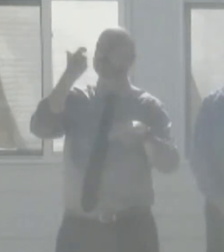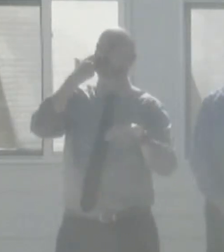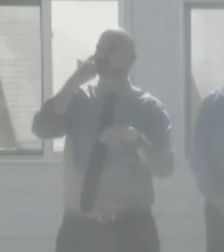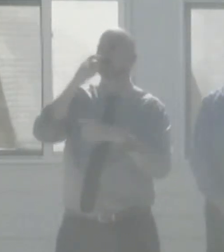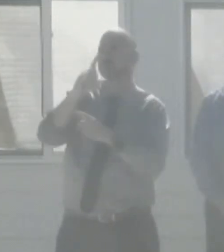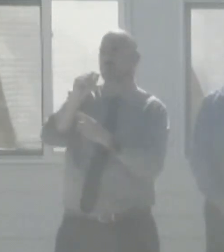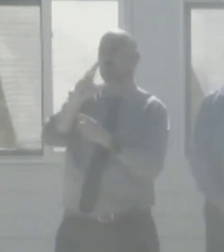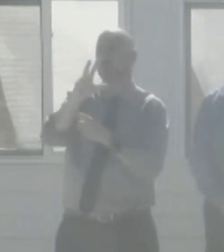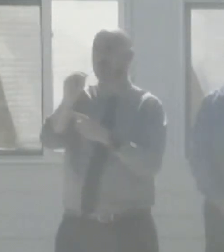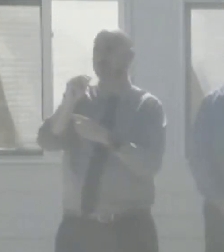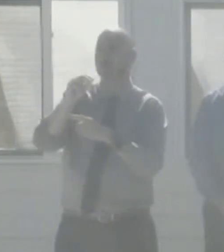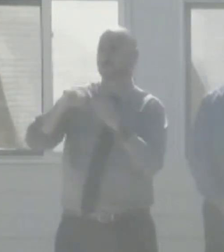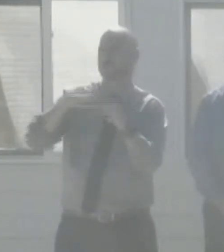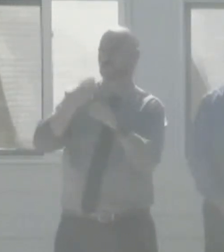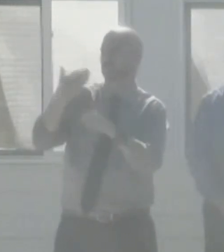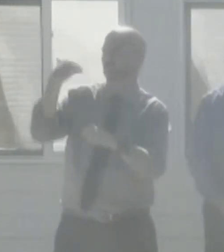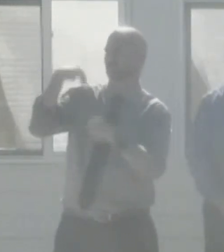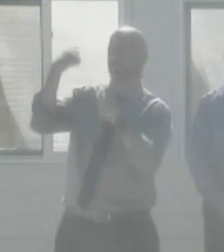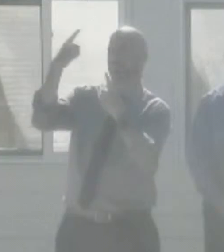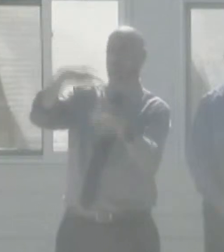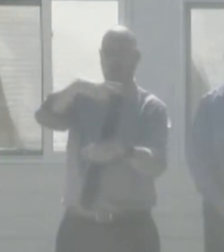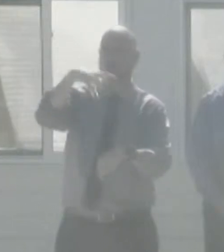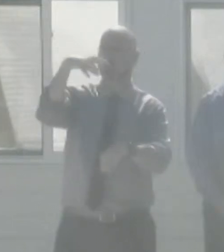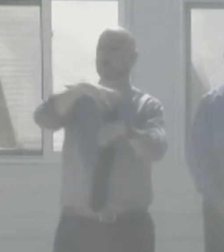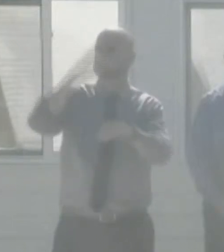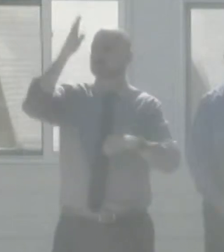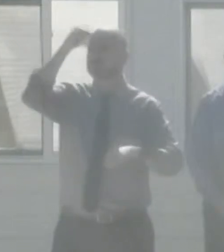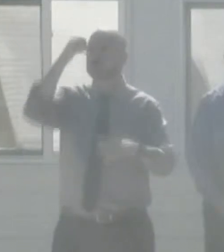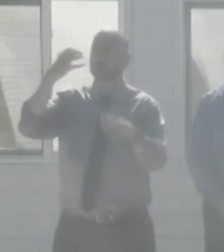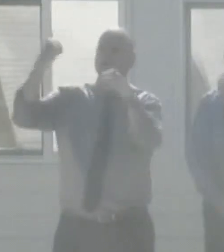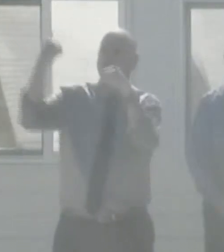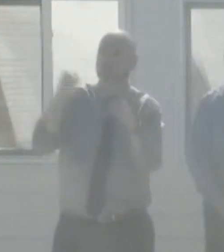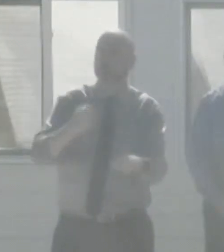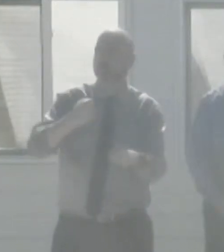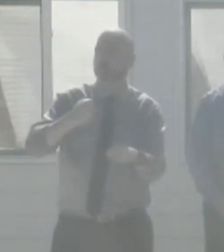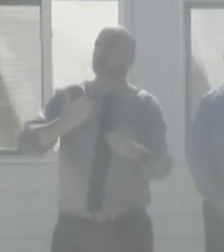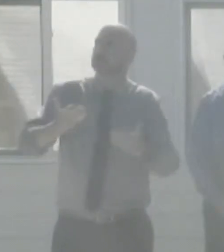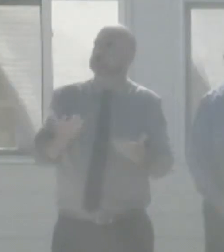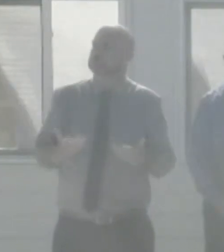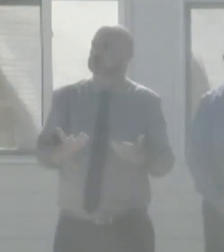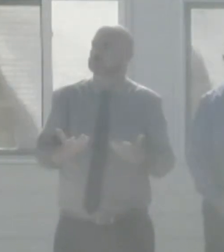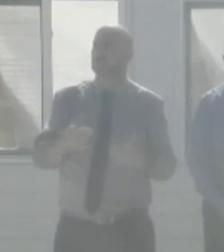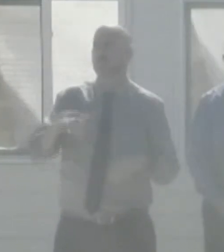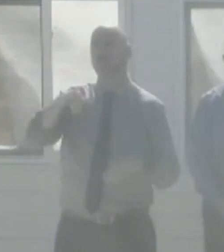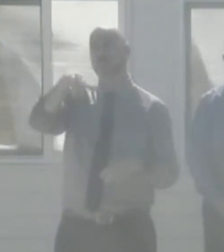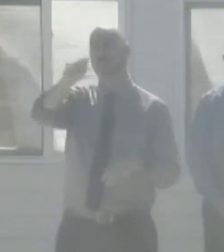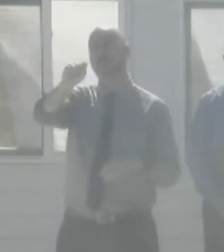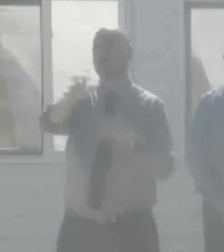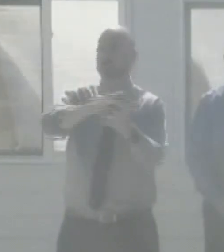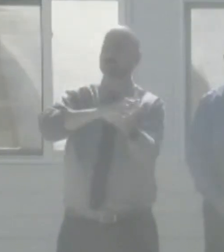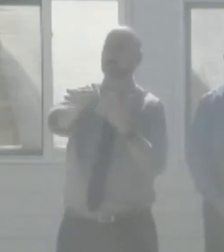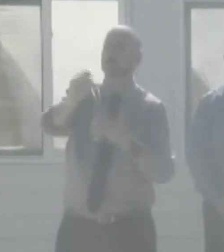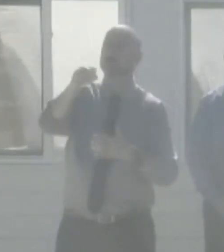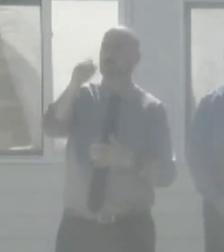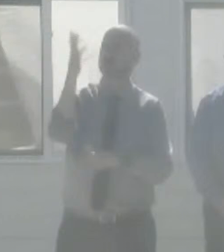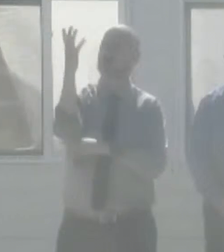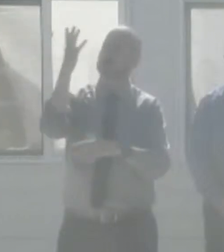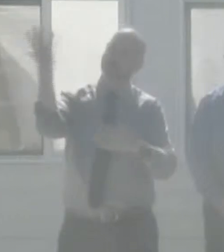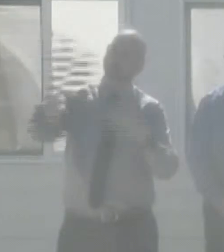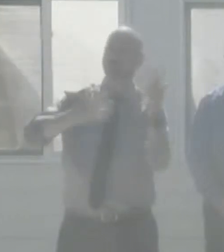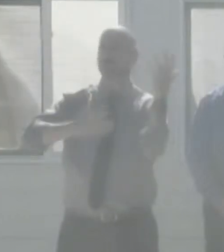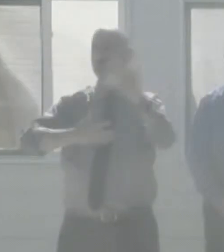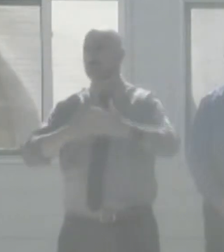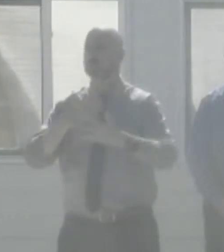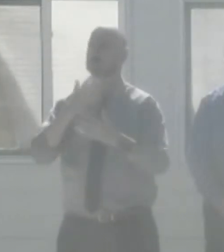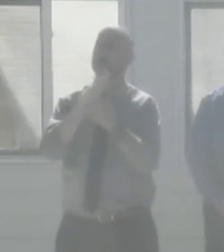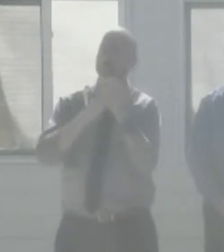did very well. They look good. There was obviously damage. There were trees. Some of the structures were damaged,